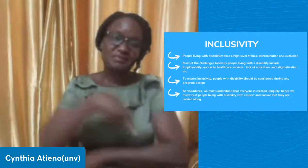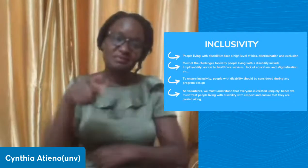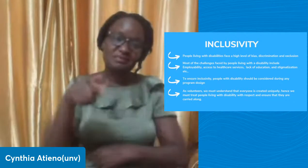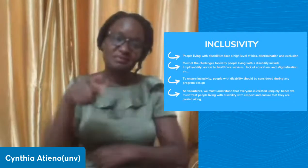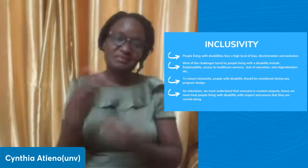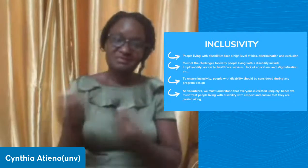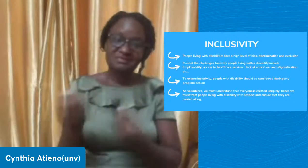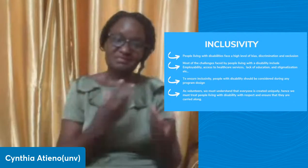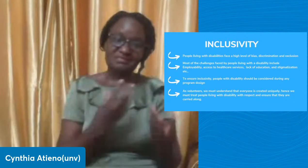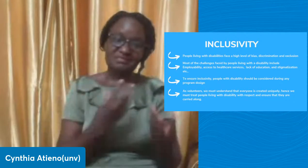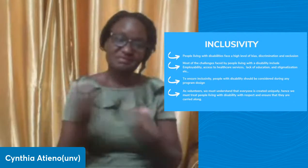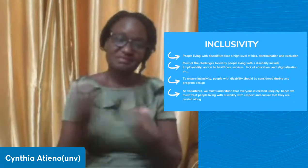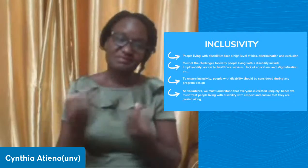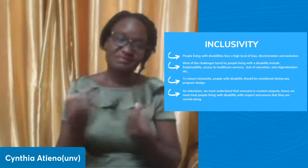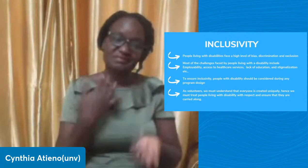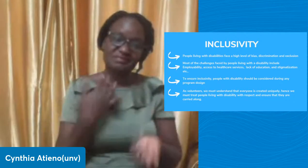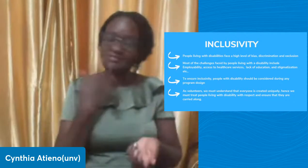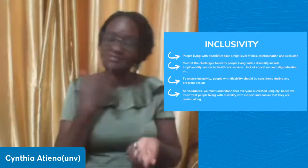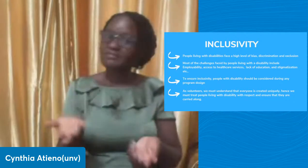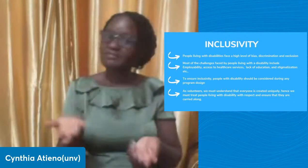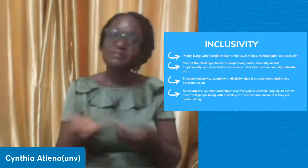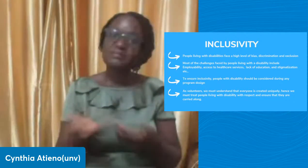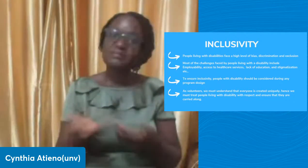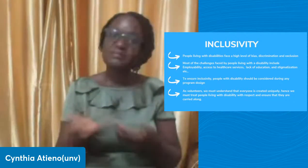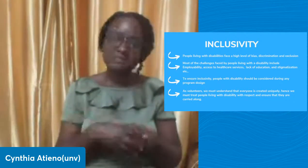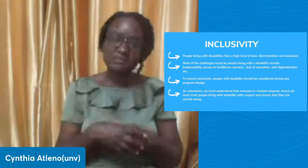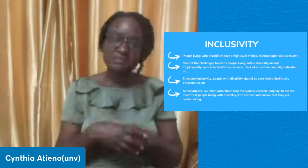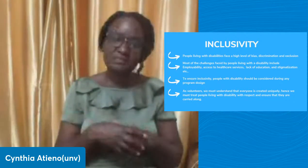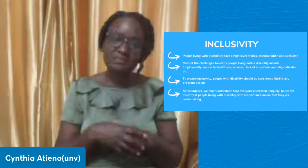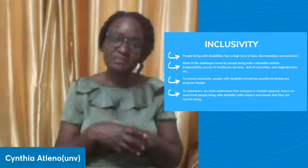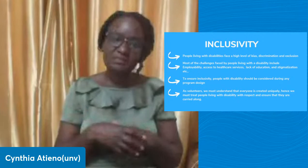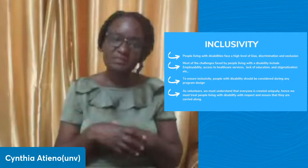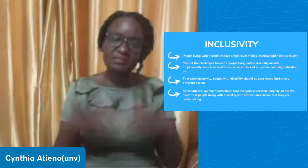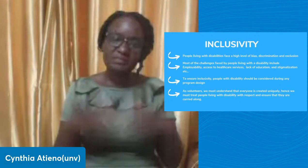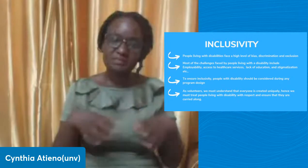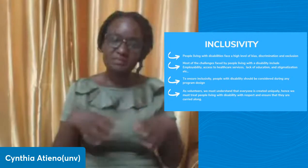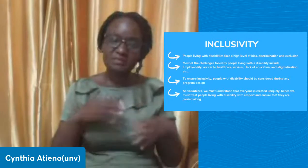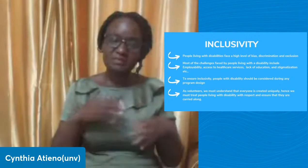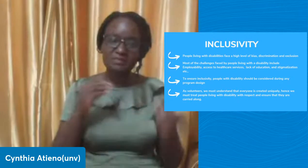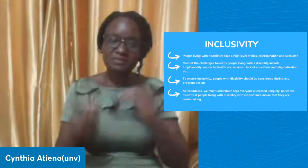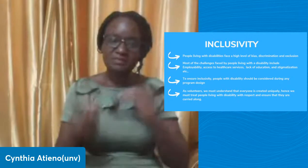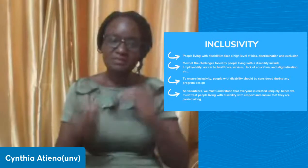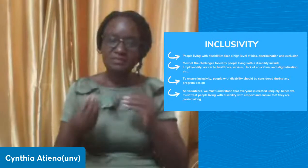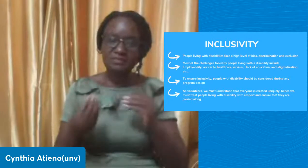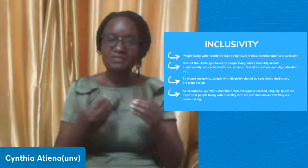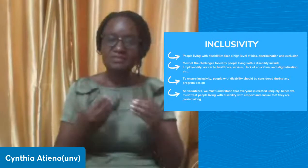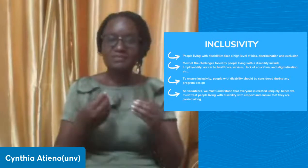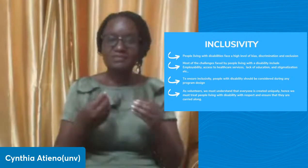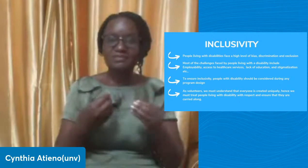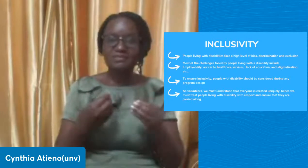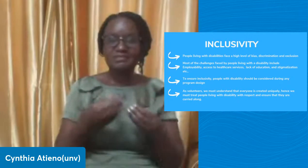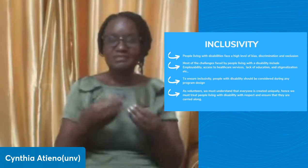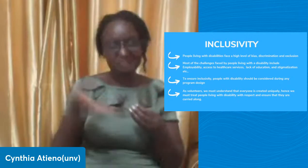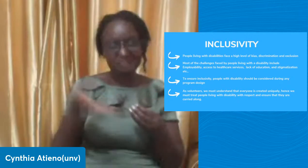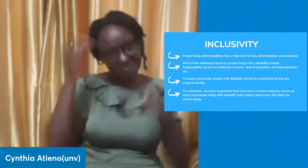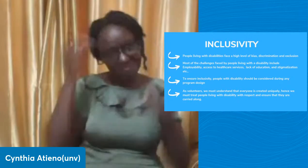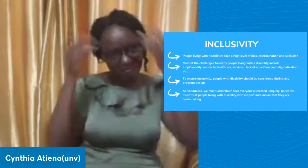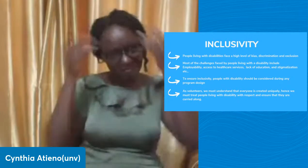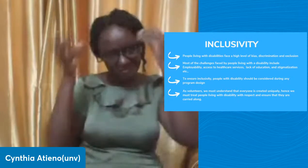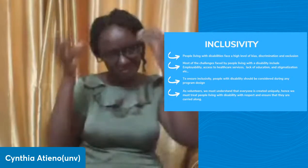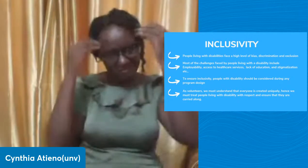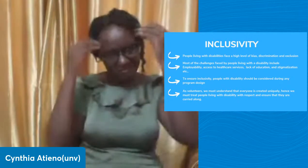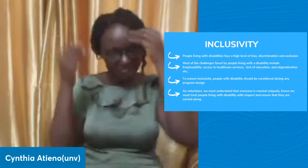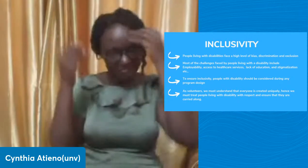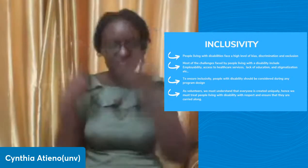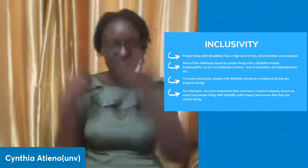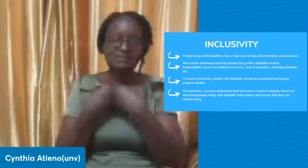to healthcare services. People living with disabilities have lack of access to education, and they are mostly stigmatized. And this,